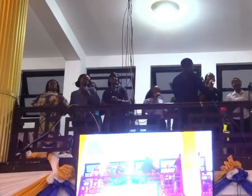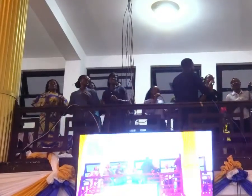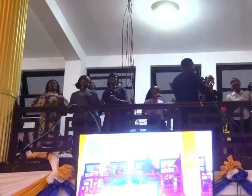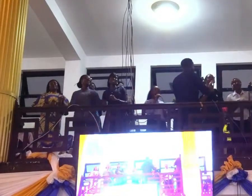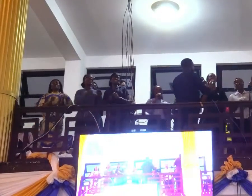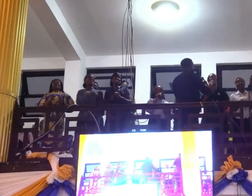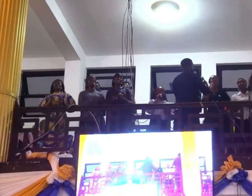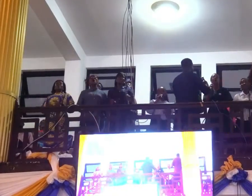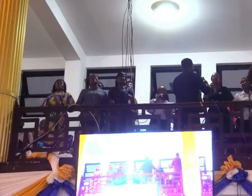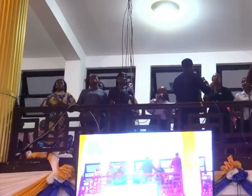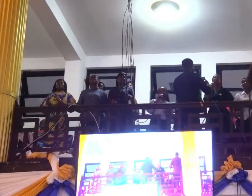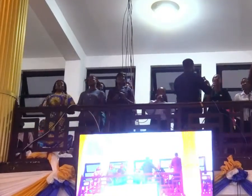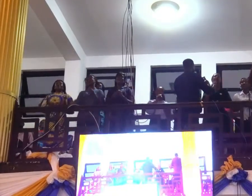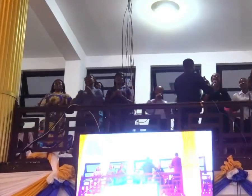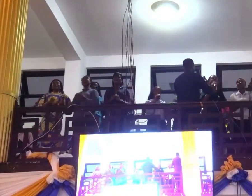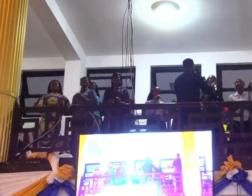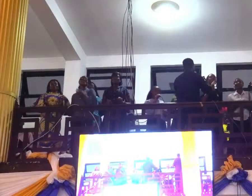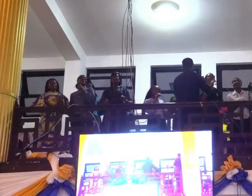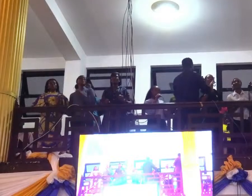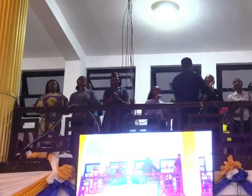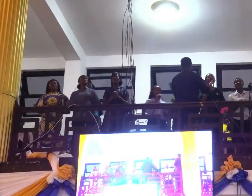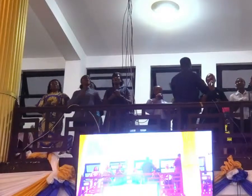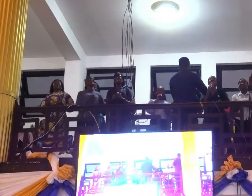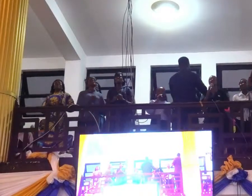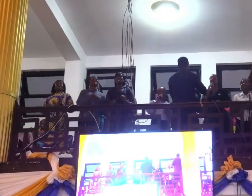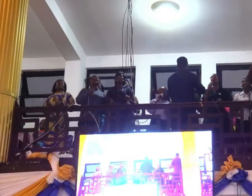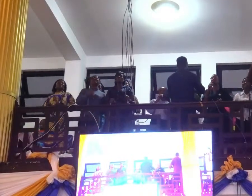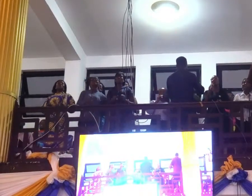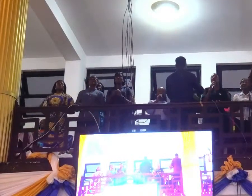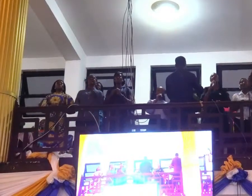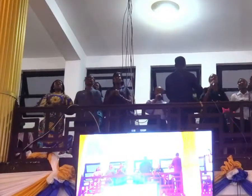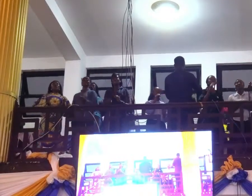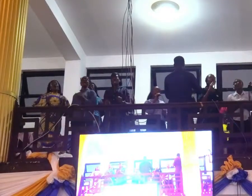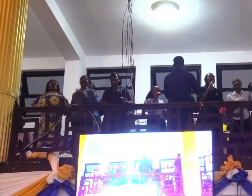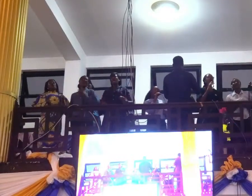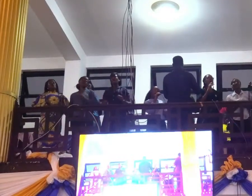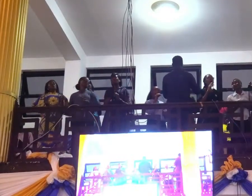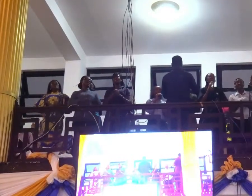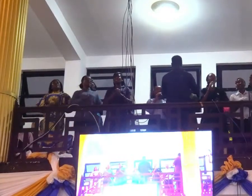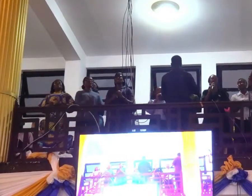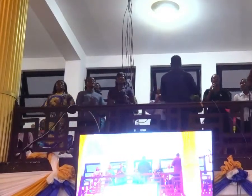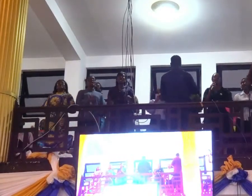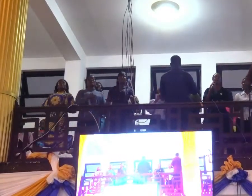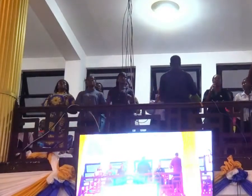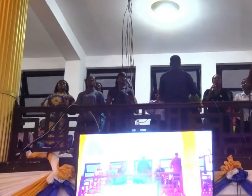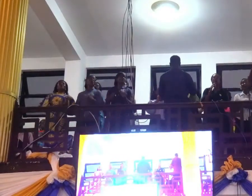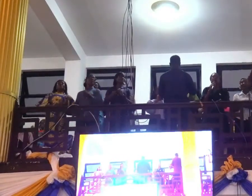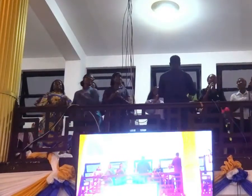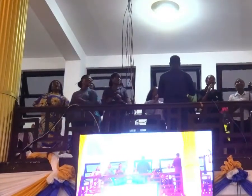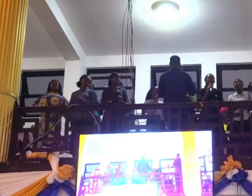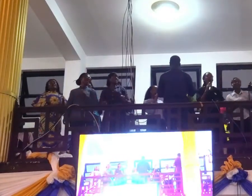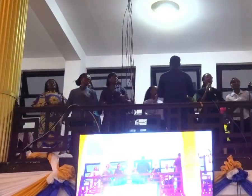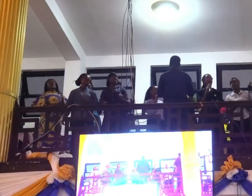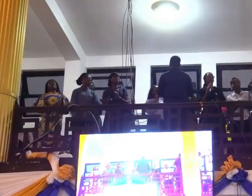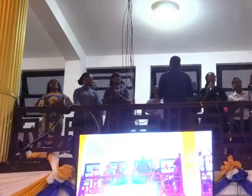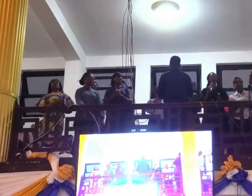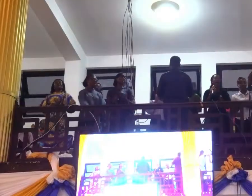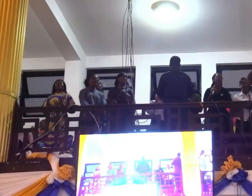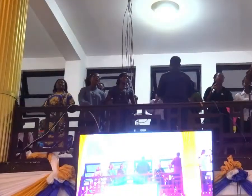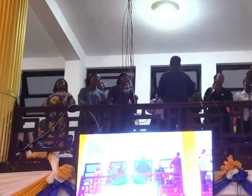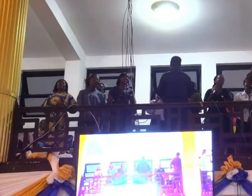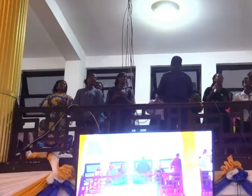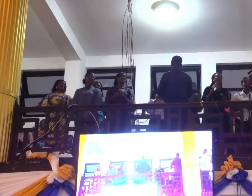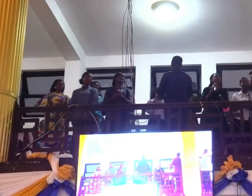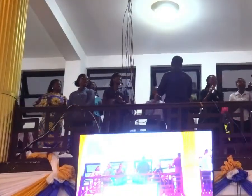Jehovah, Great Jehovah, you are wonderful. I will lift up your name. oh,